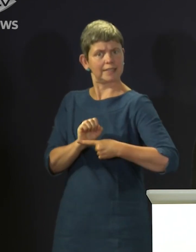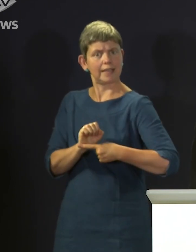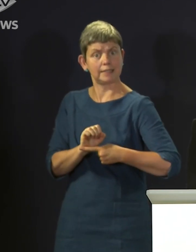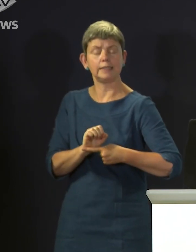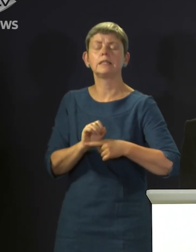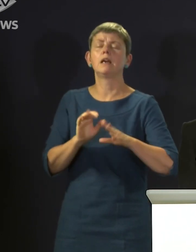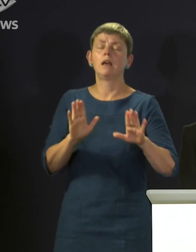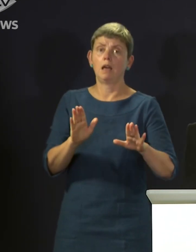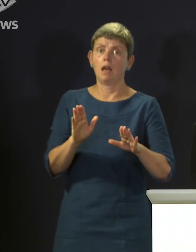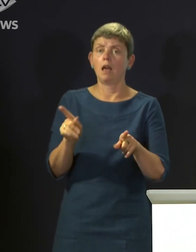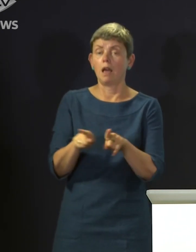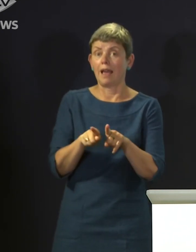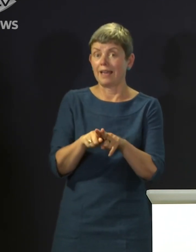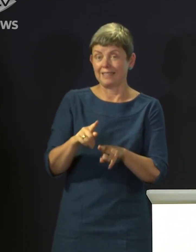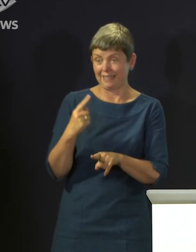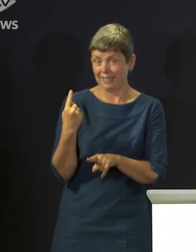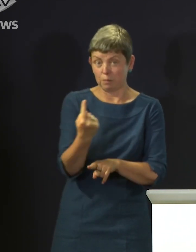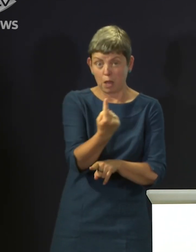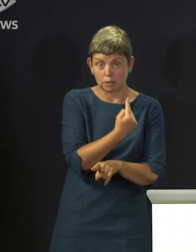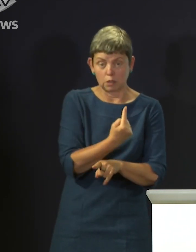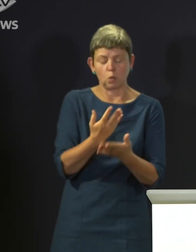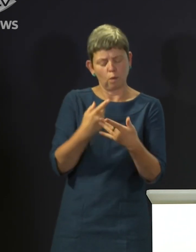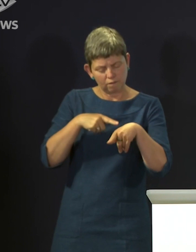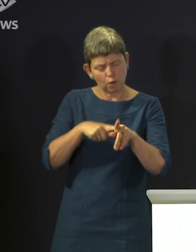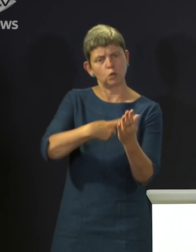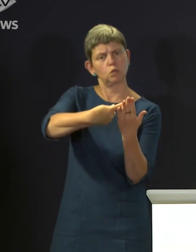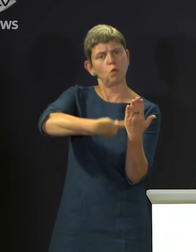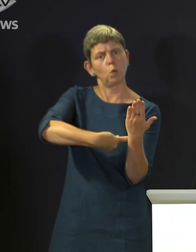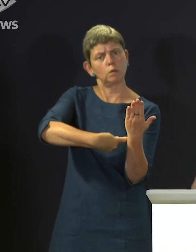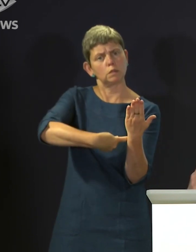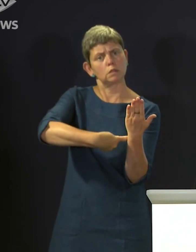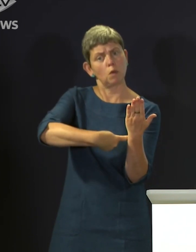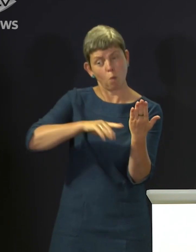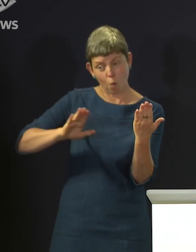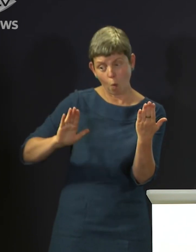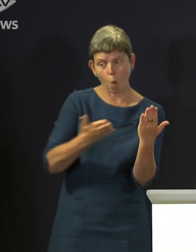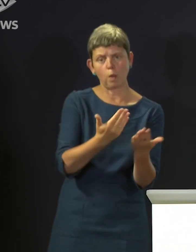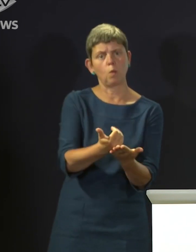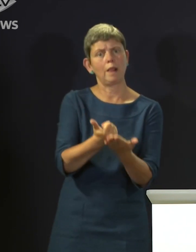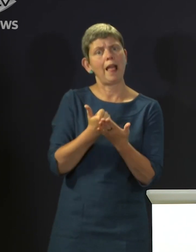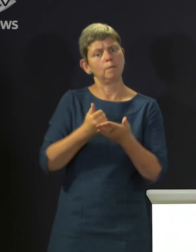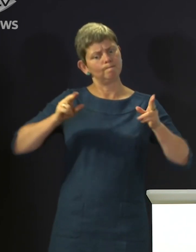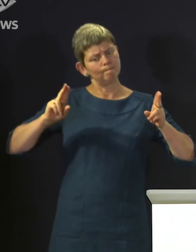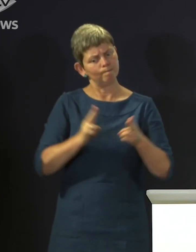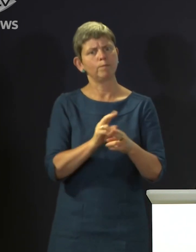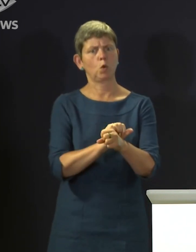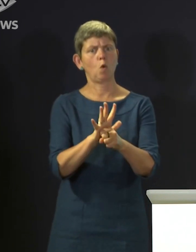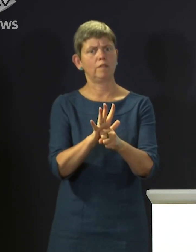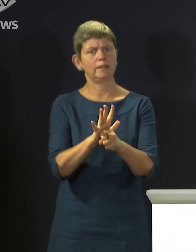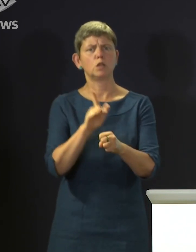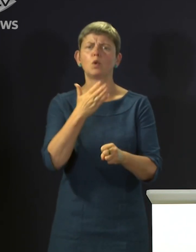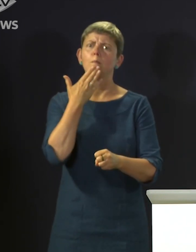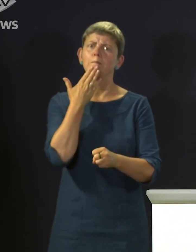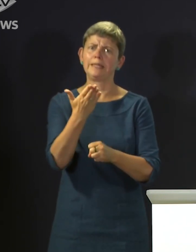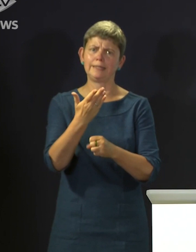invited to do so, and every one of us who sticks to the public health guidance is helping get things back on the right track. So please